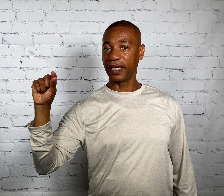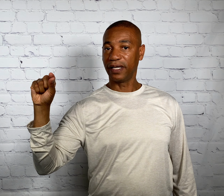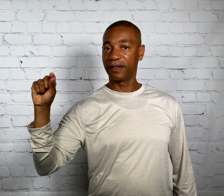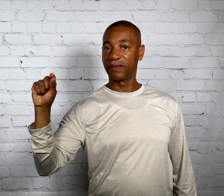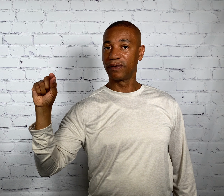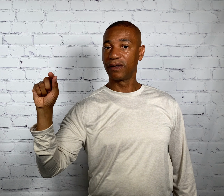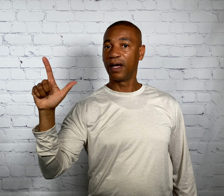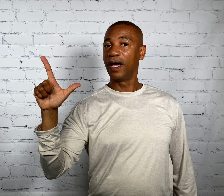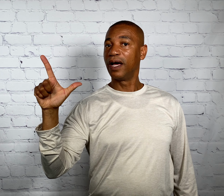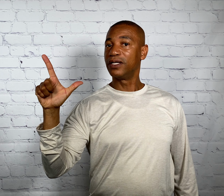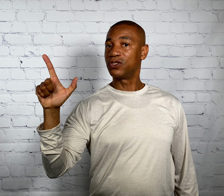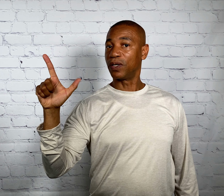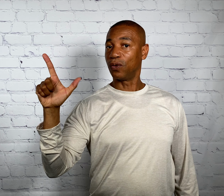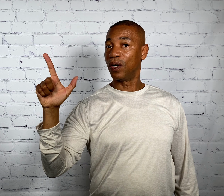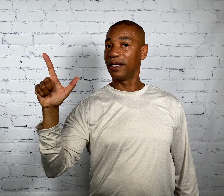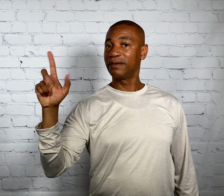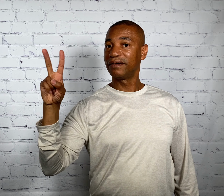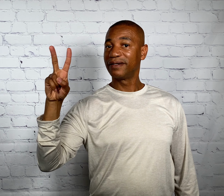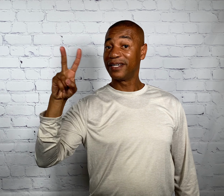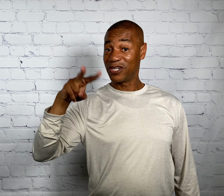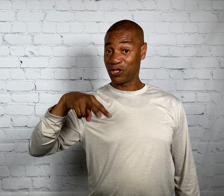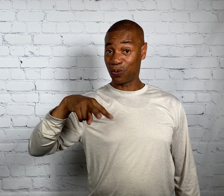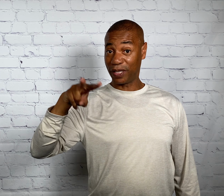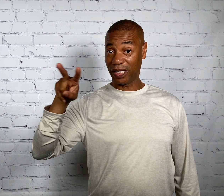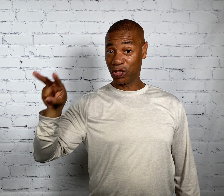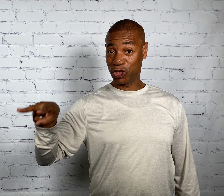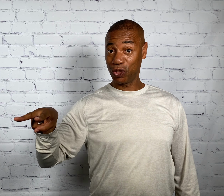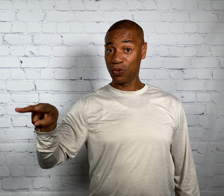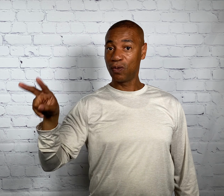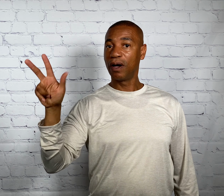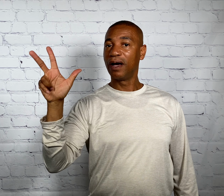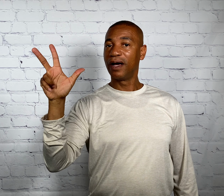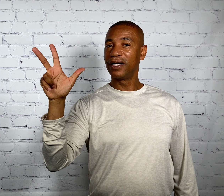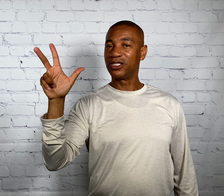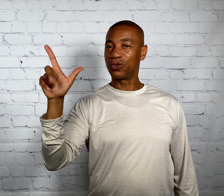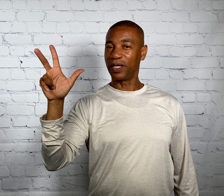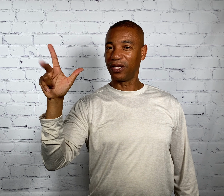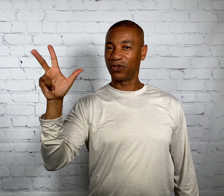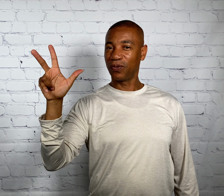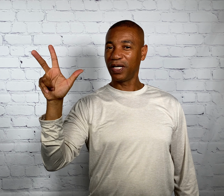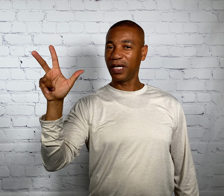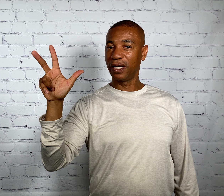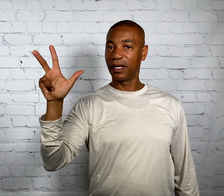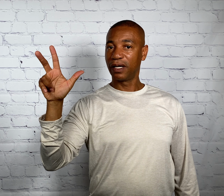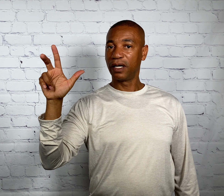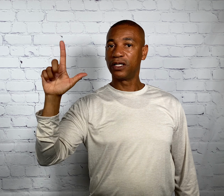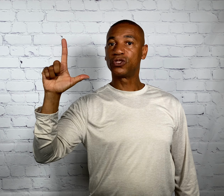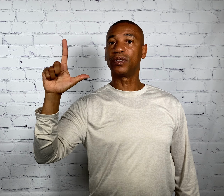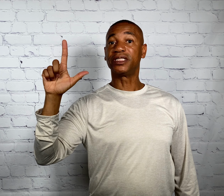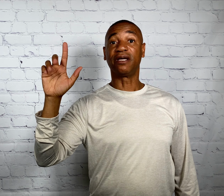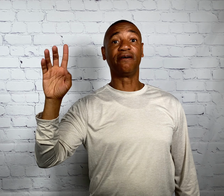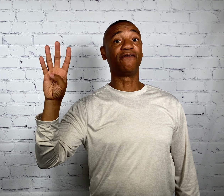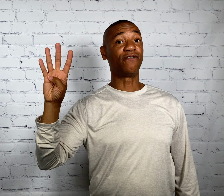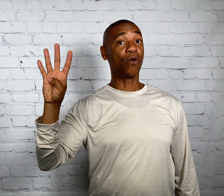20, 21, 22, 23,